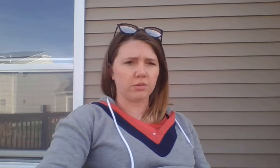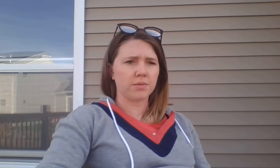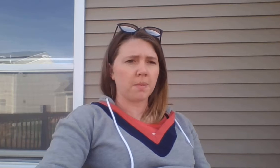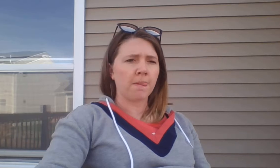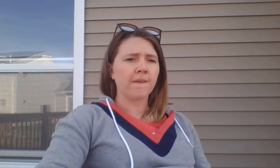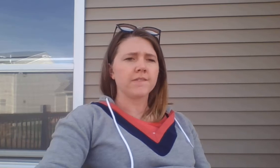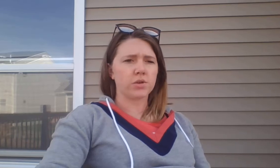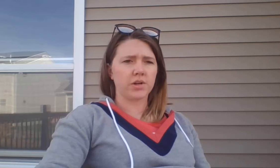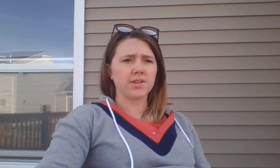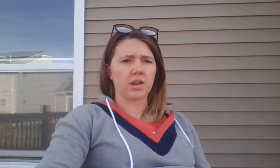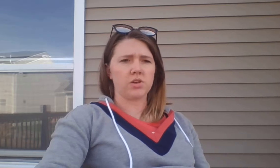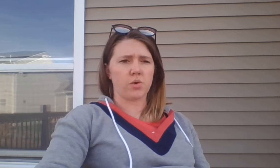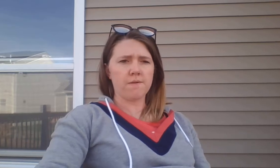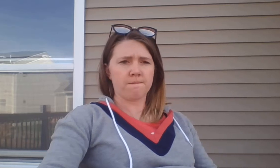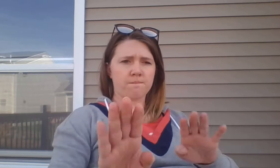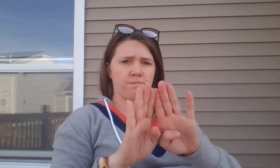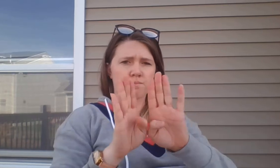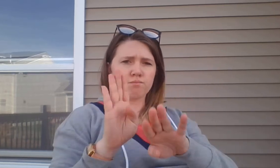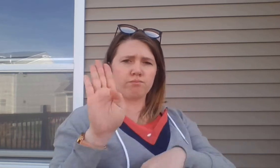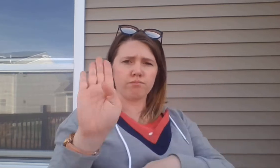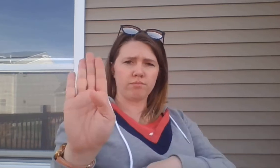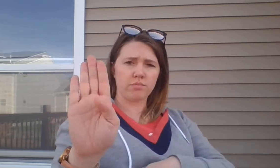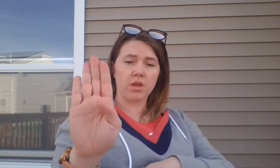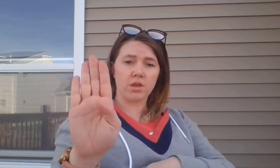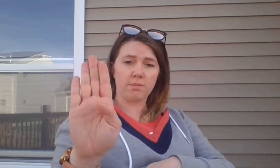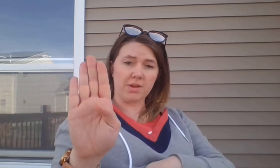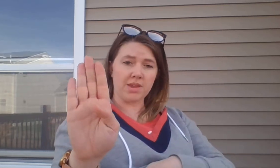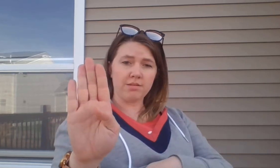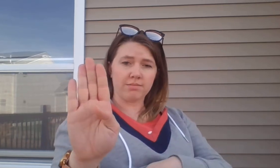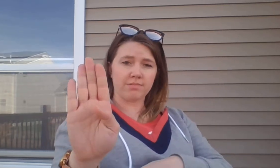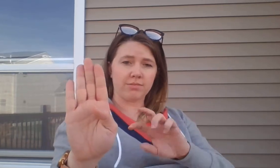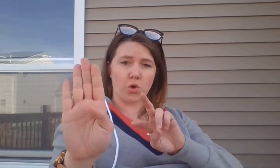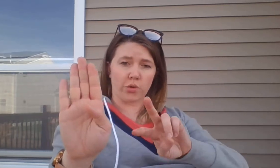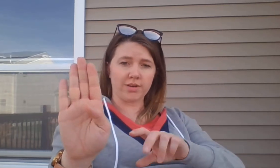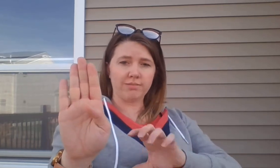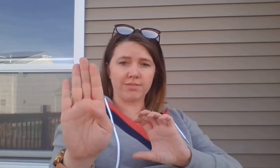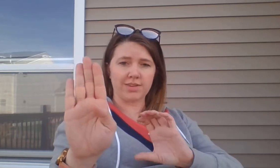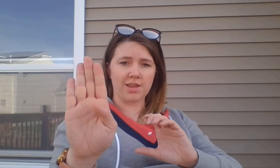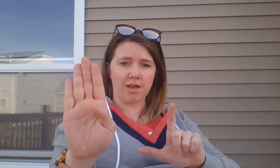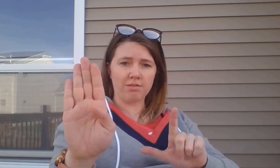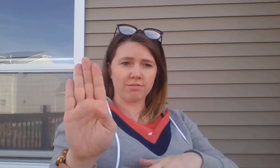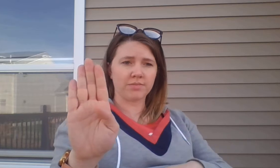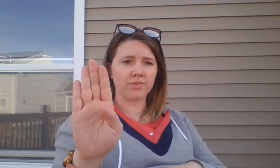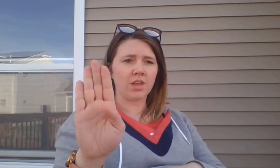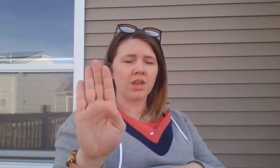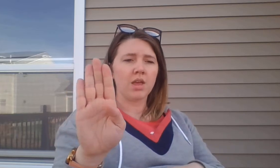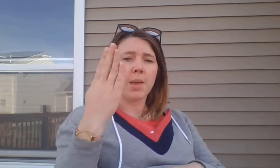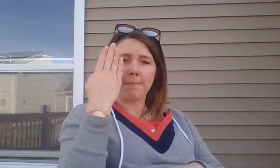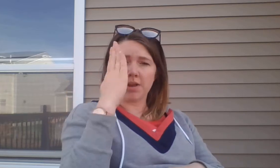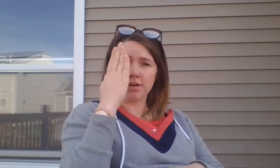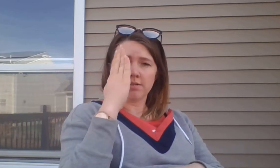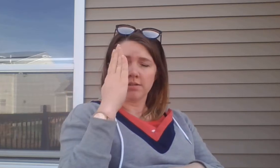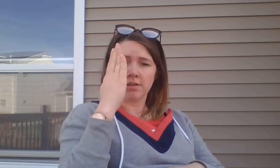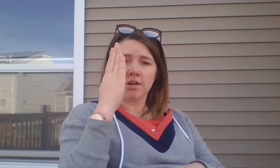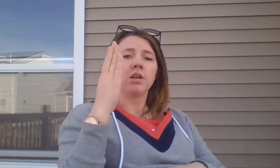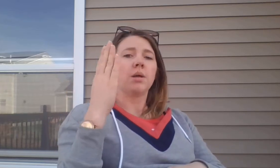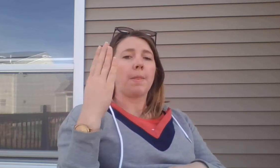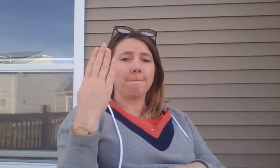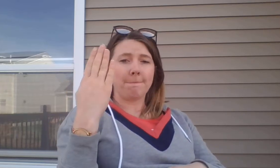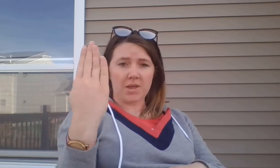notes. So I already said door, B, colon, CL. Mirror,